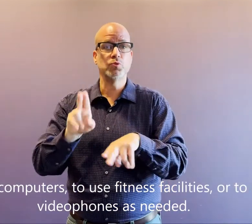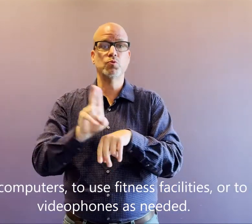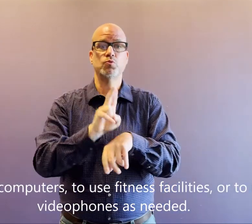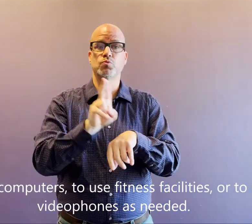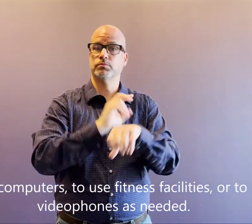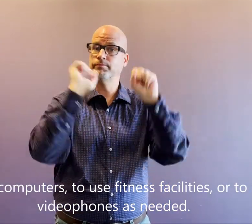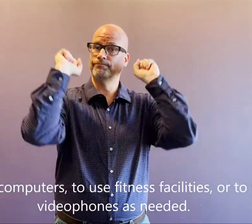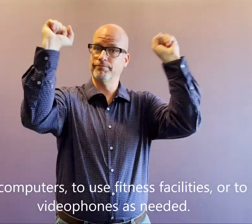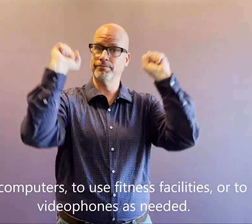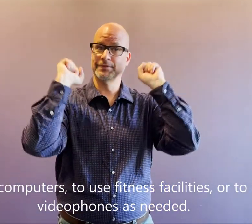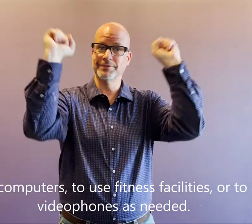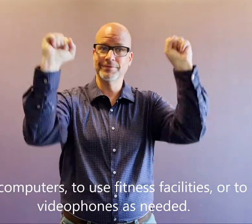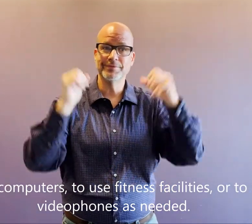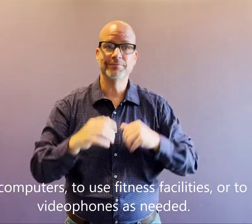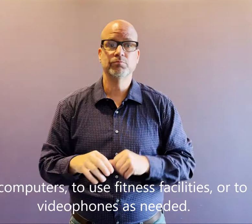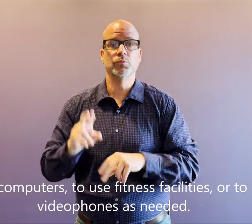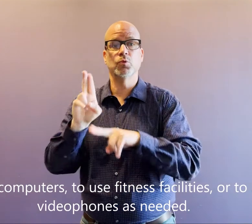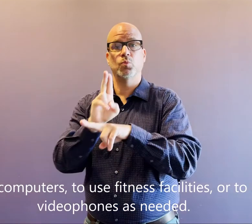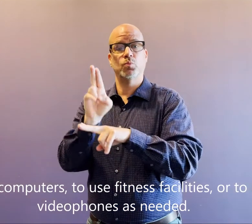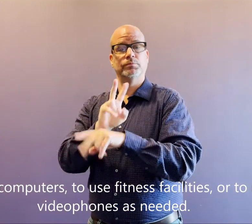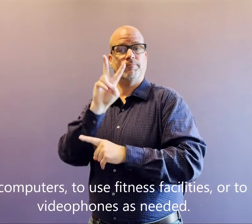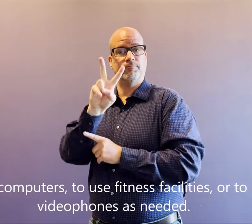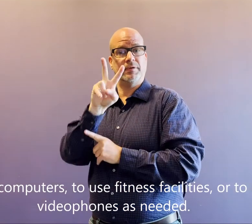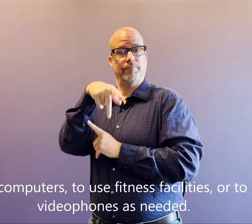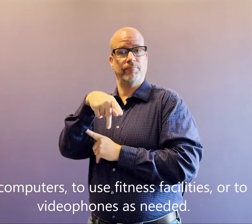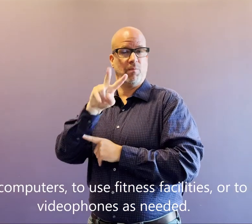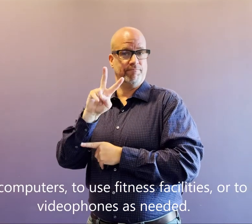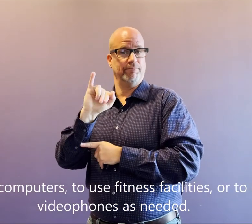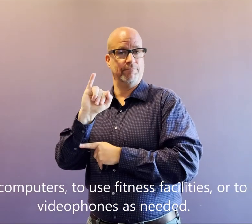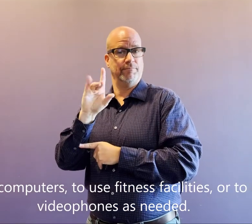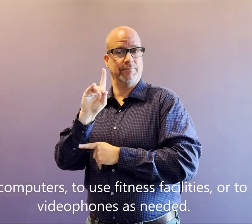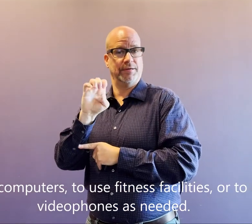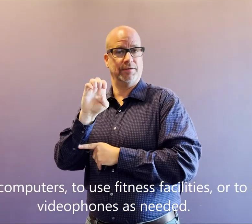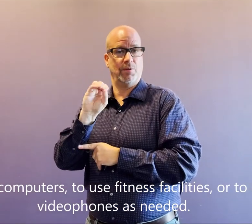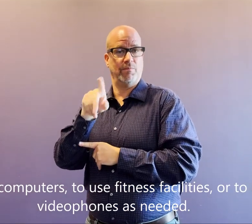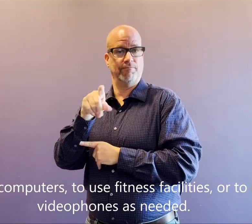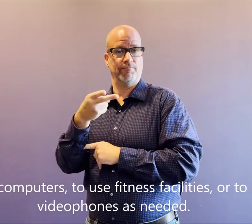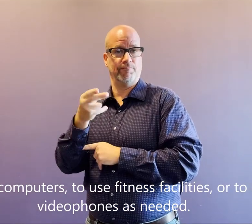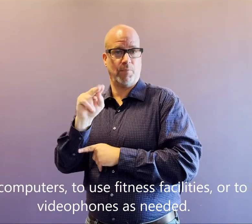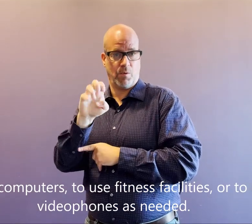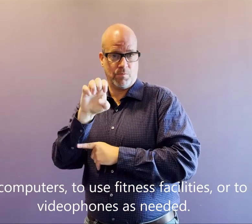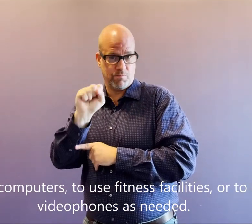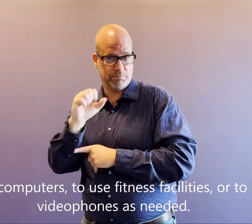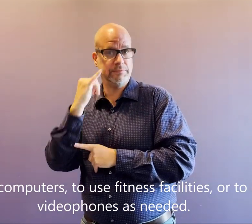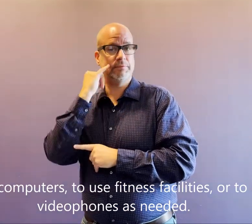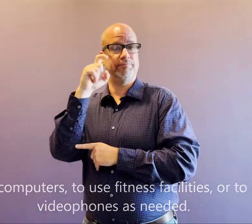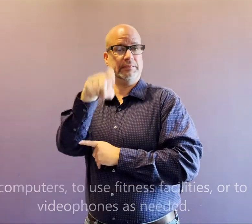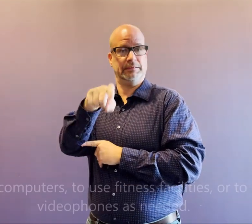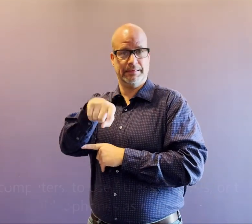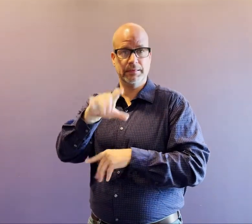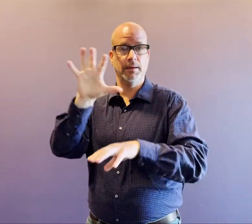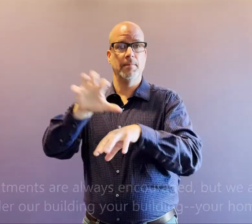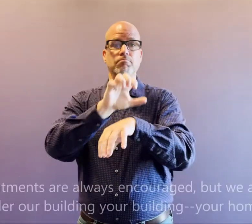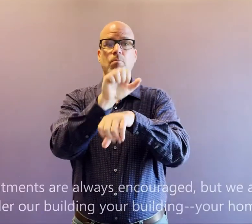staff, to use computers, to use fitness facilities, or to use video phones